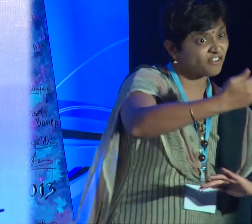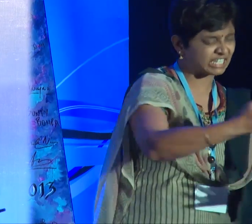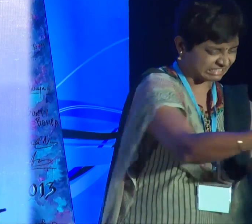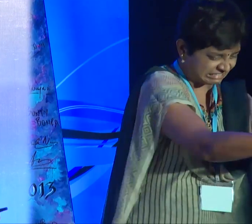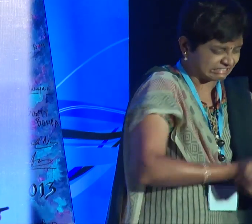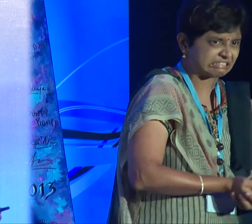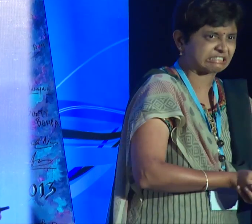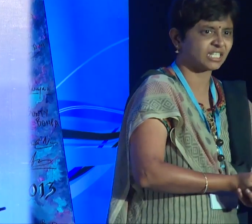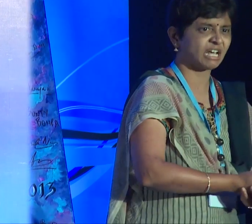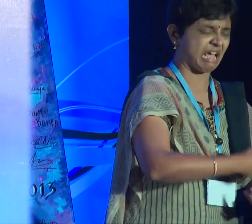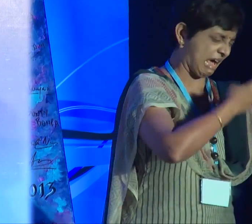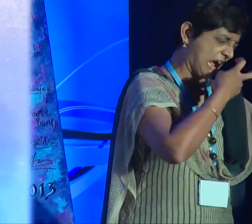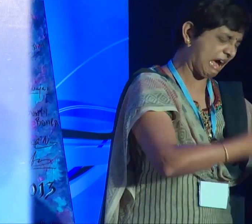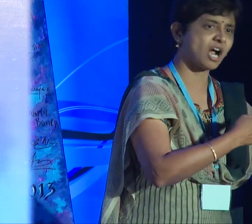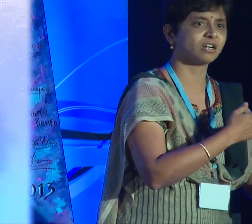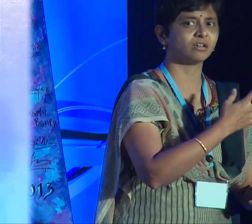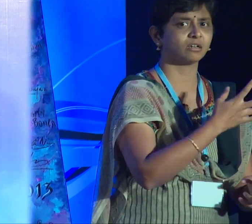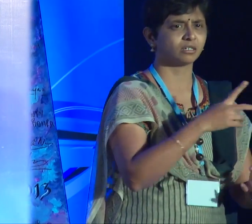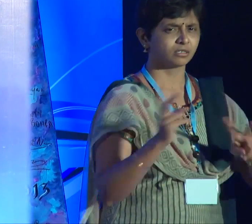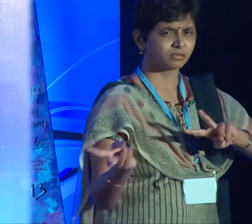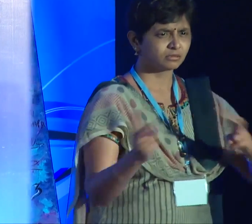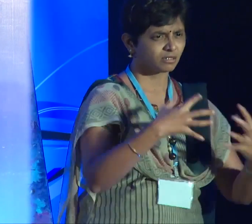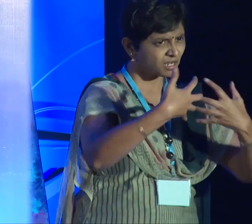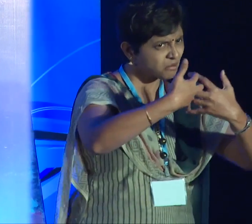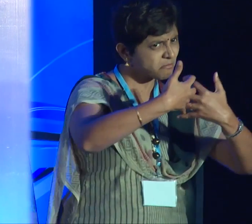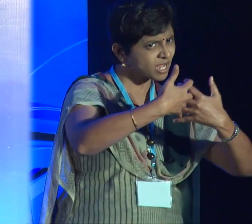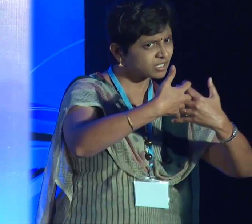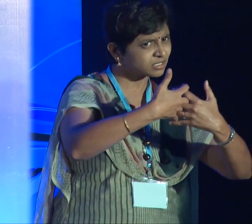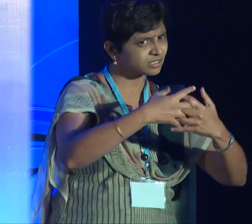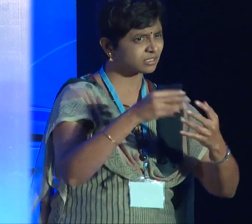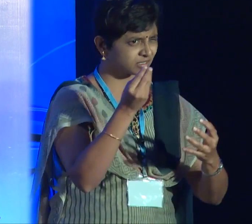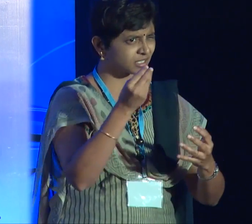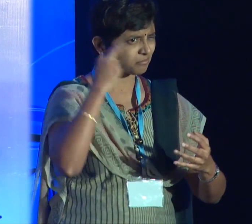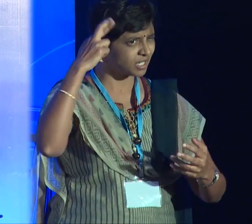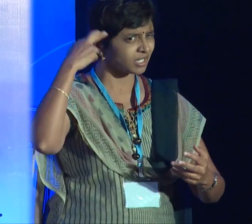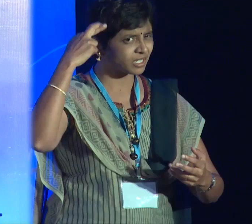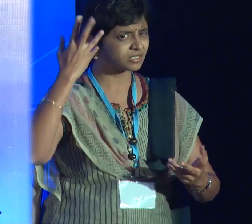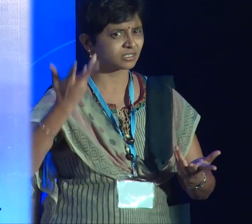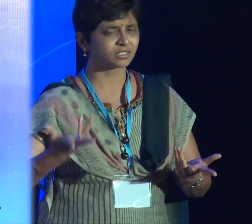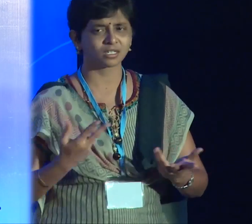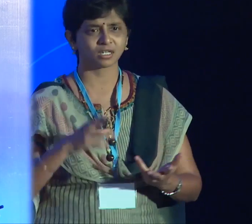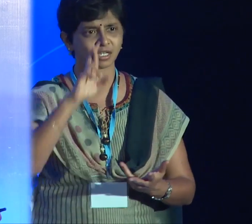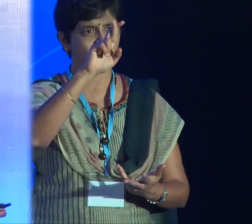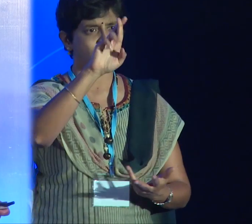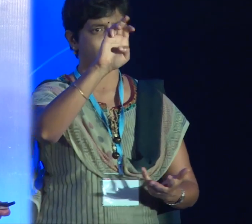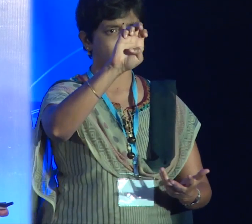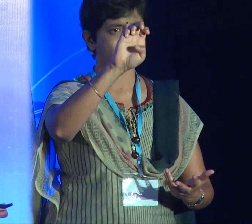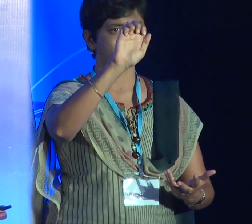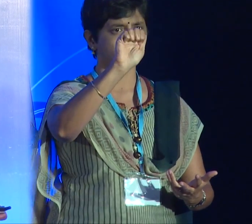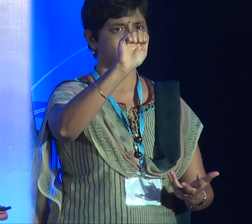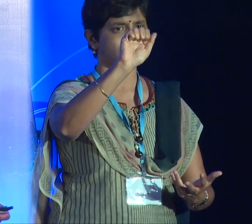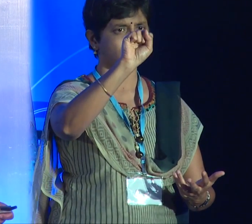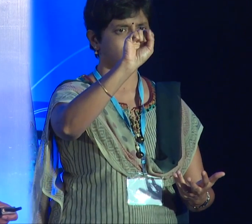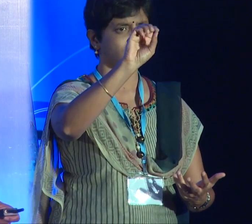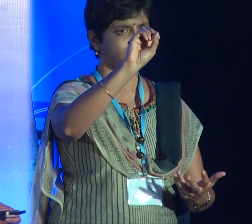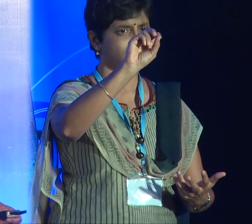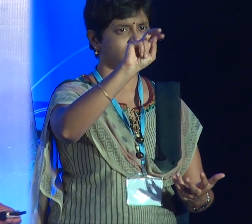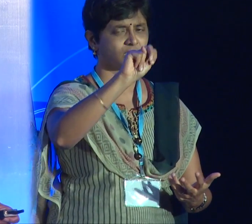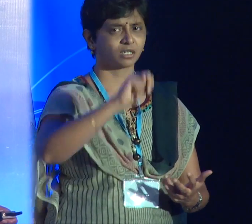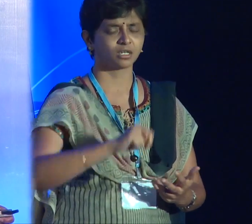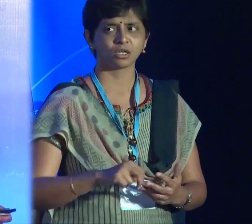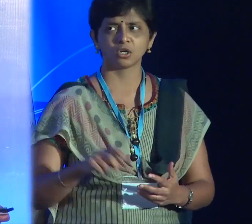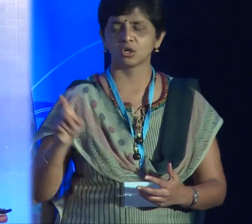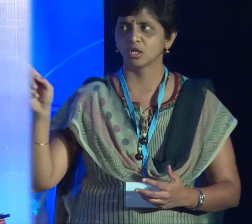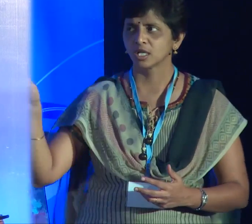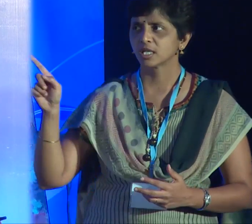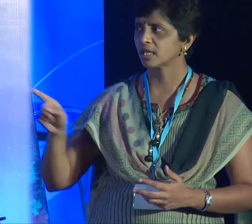provoke you. And I think this is a good way to ask ourselves, to familiarize ourselves with ideas.